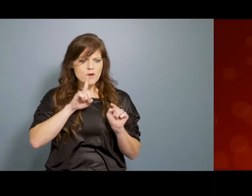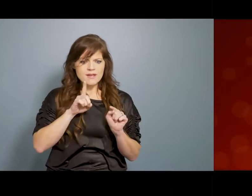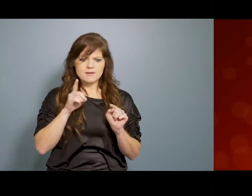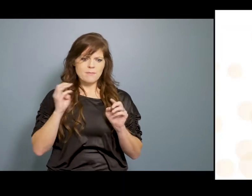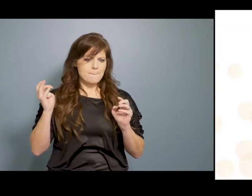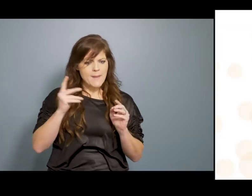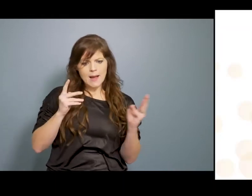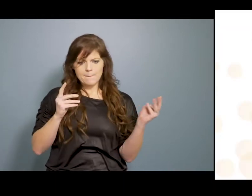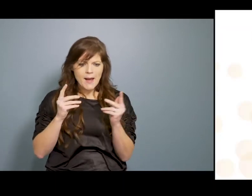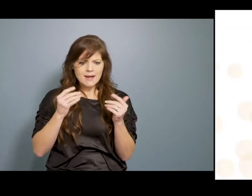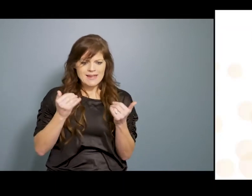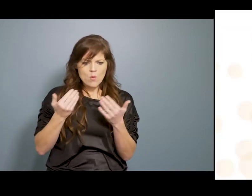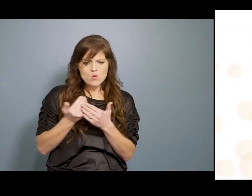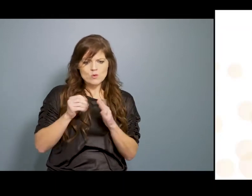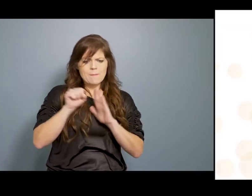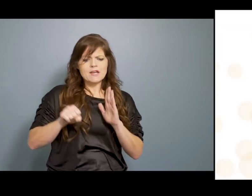semester.